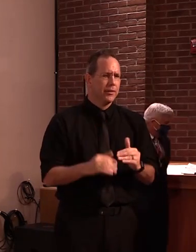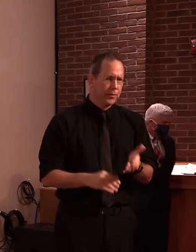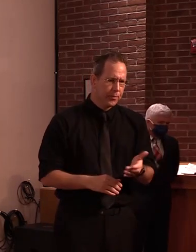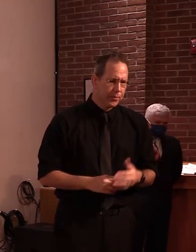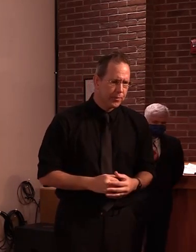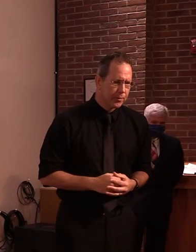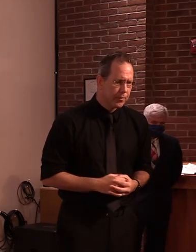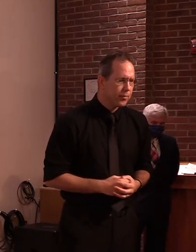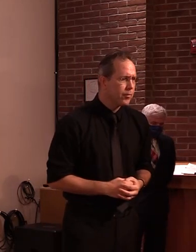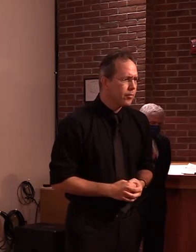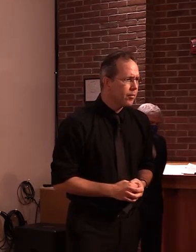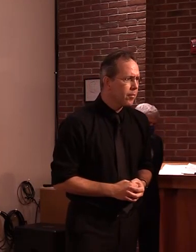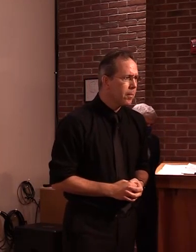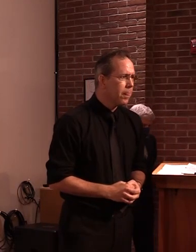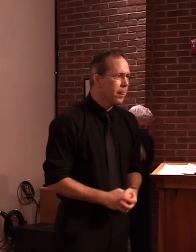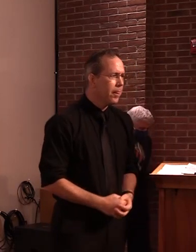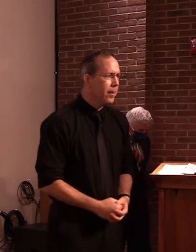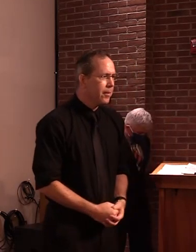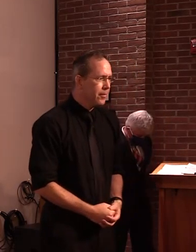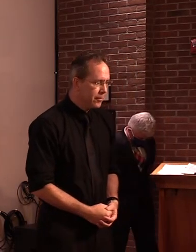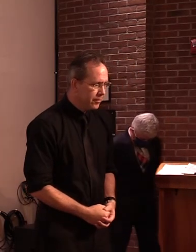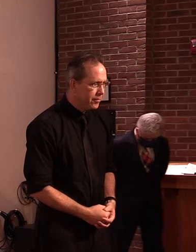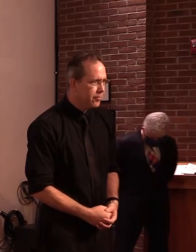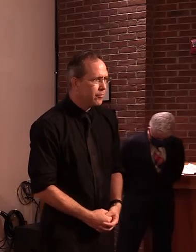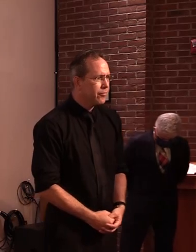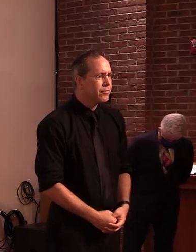Sure. Okay, I think we need to move okay. on.